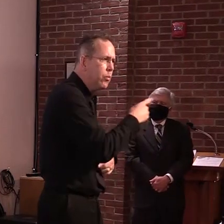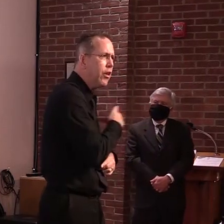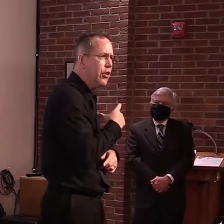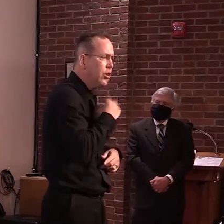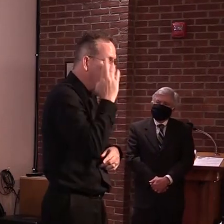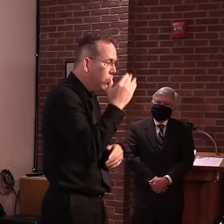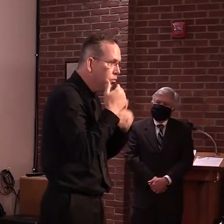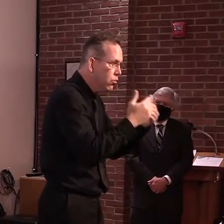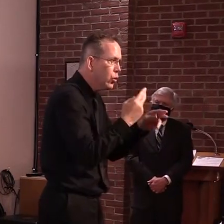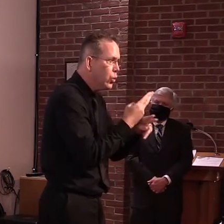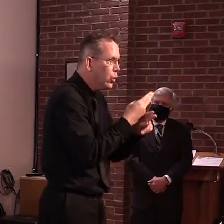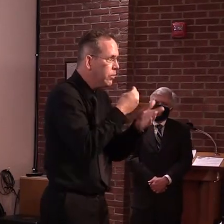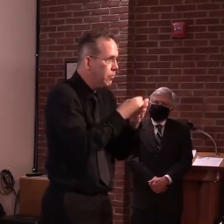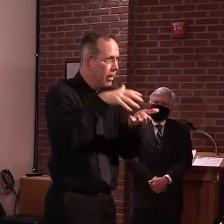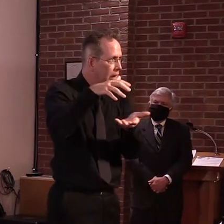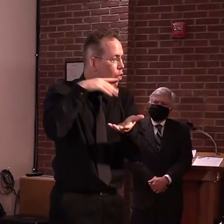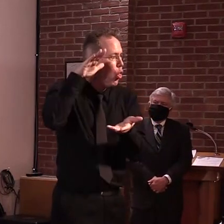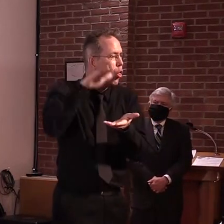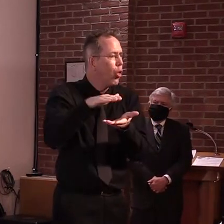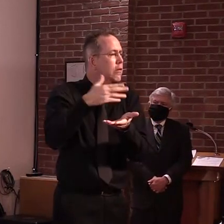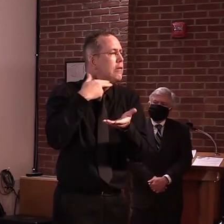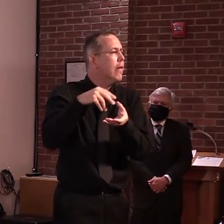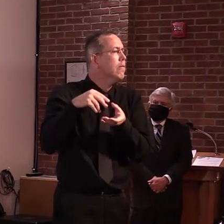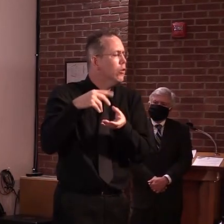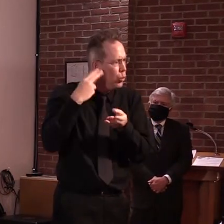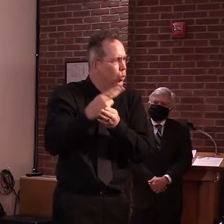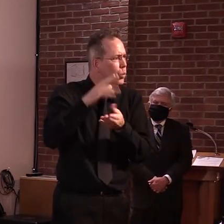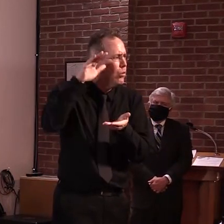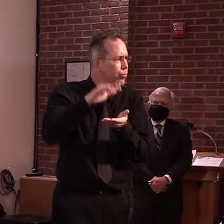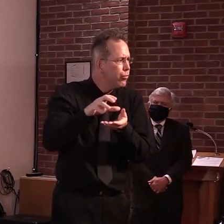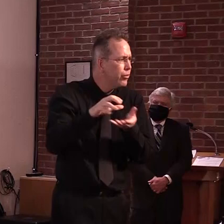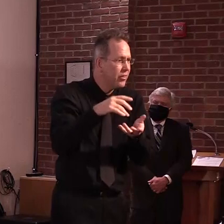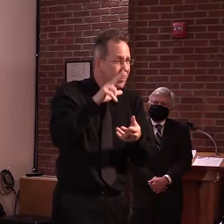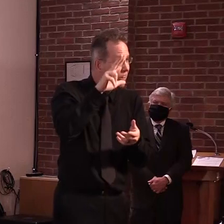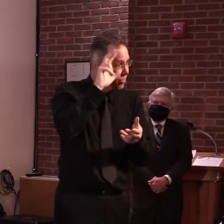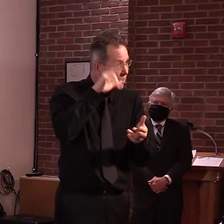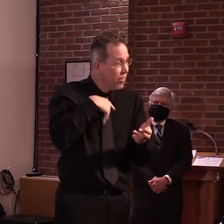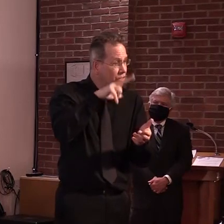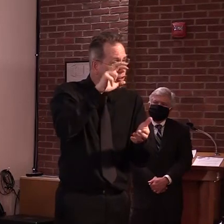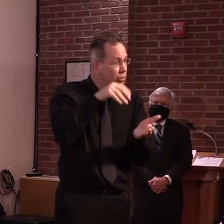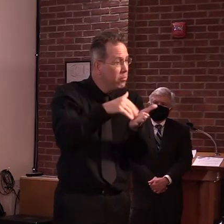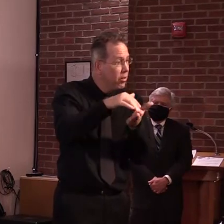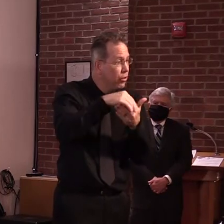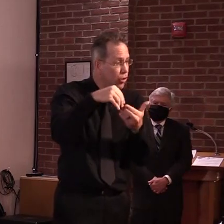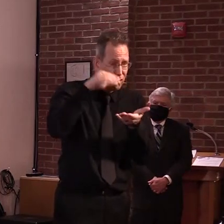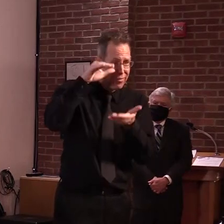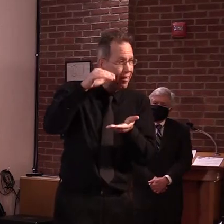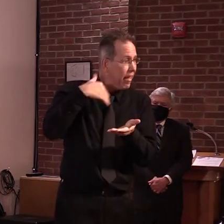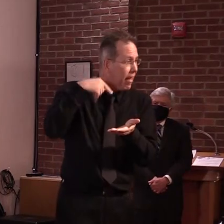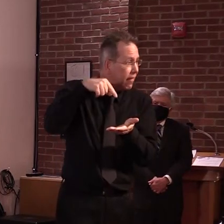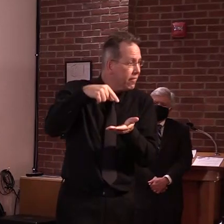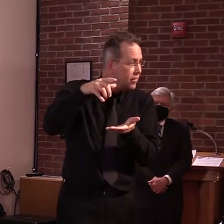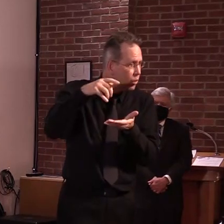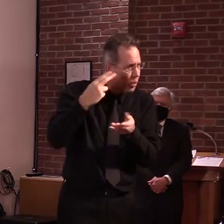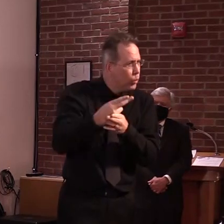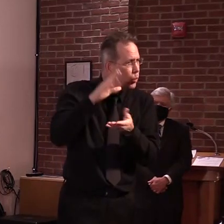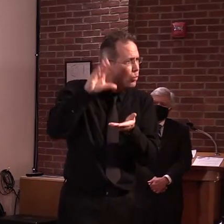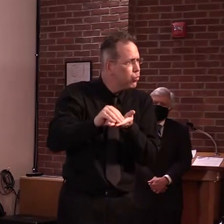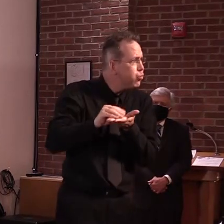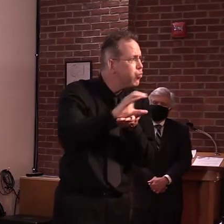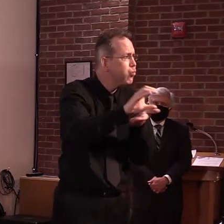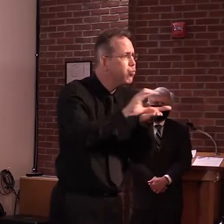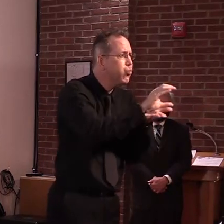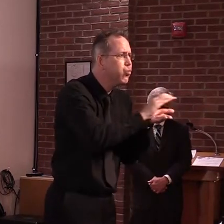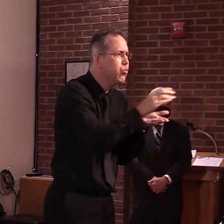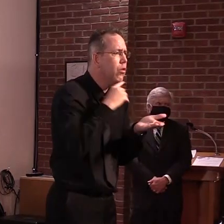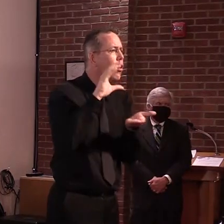quickly. Because the fact is, while this pandemic has impacted everyone in the state, it has crippled small